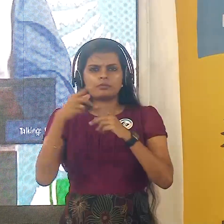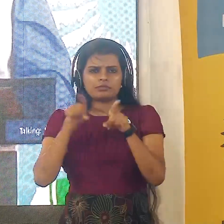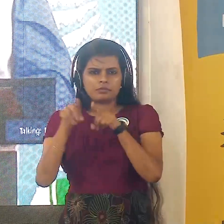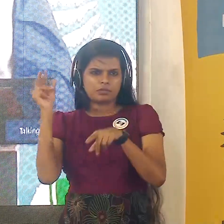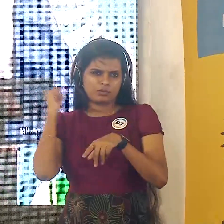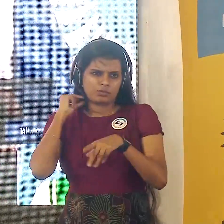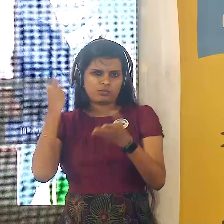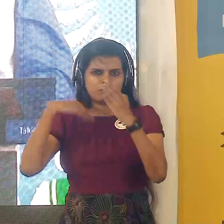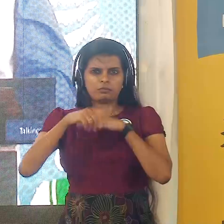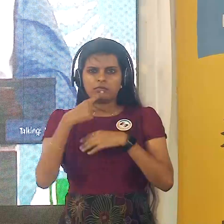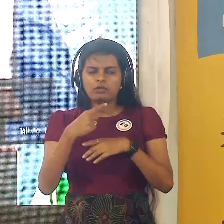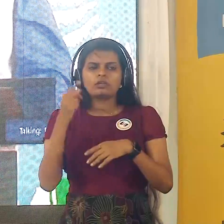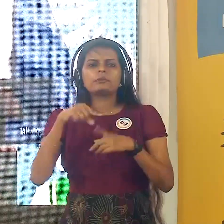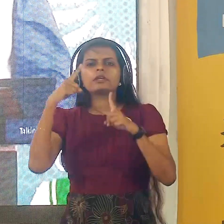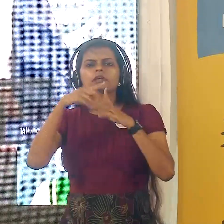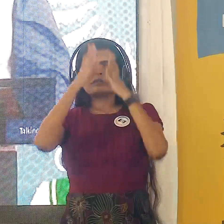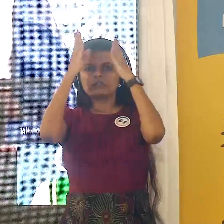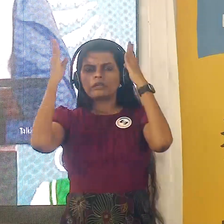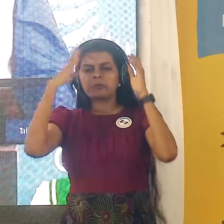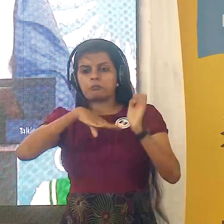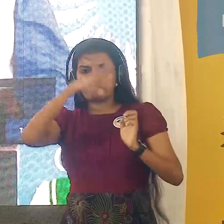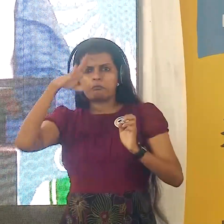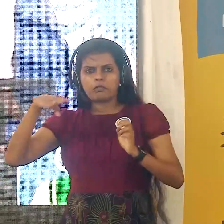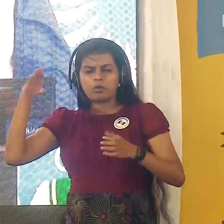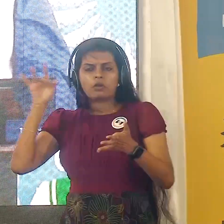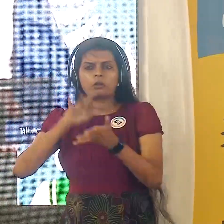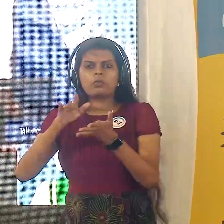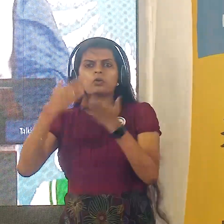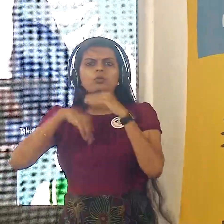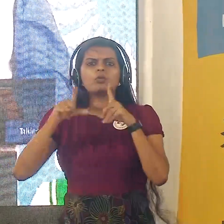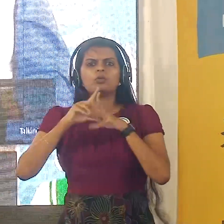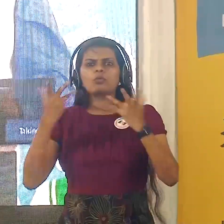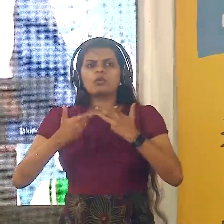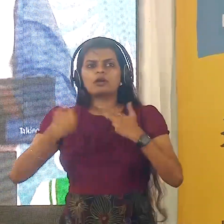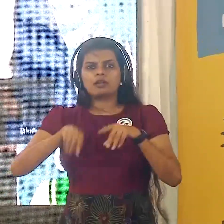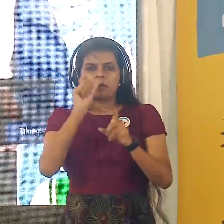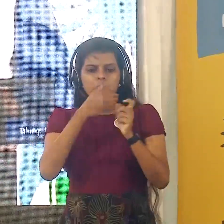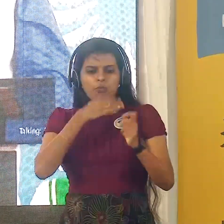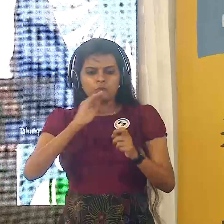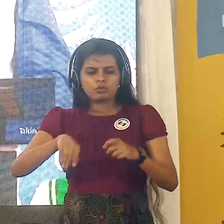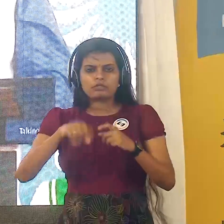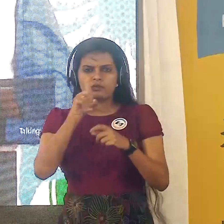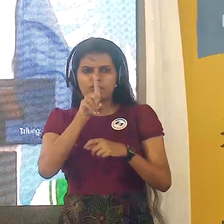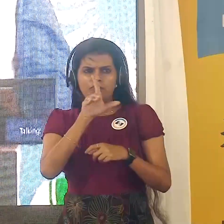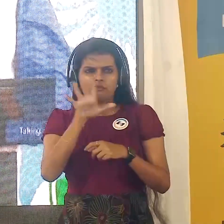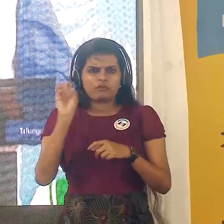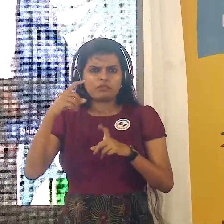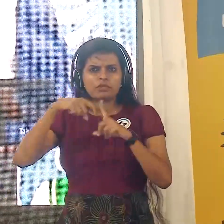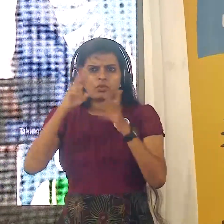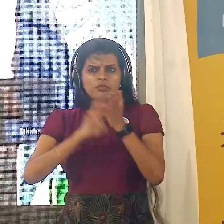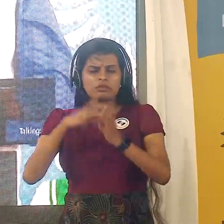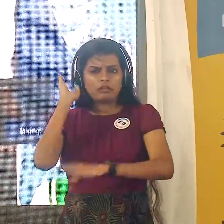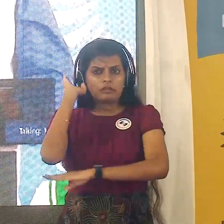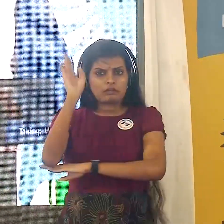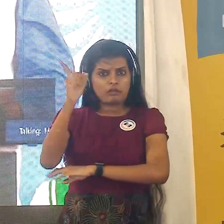Trivandrum. However, in tribal hilly areas, pupils travel even 15 kilometers one side